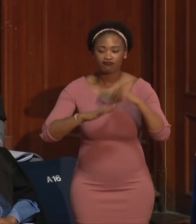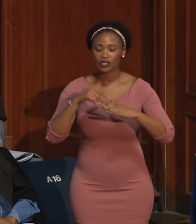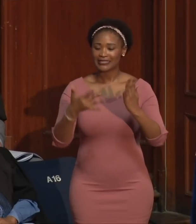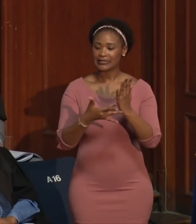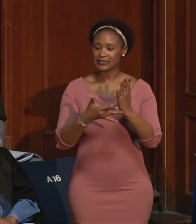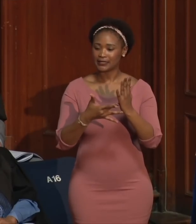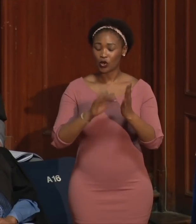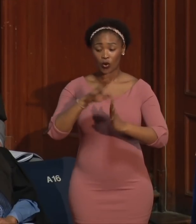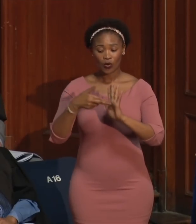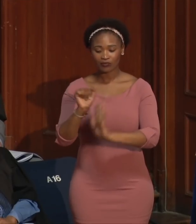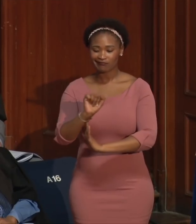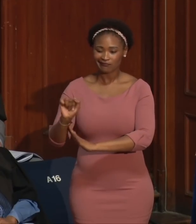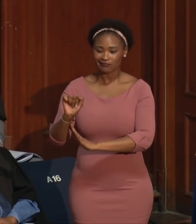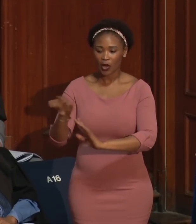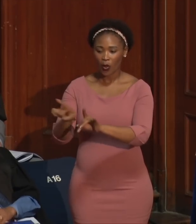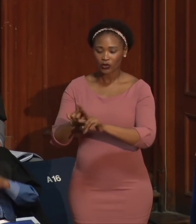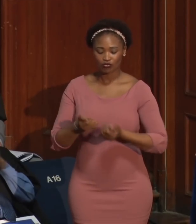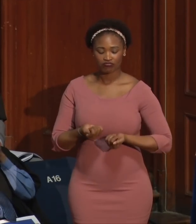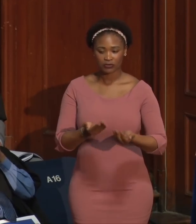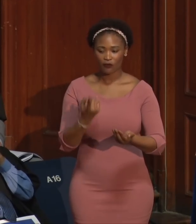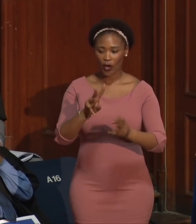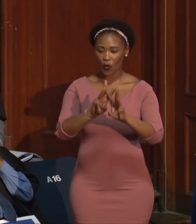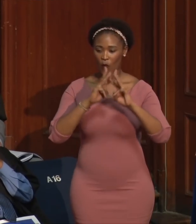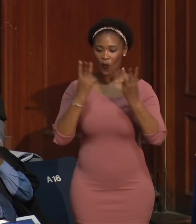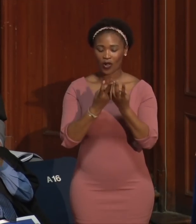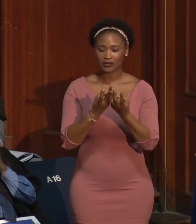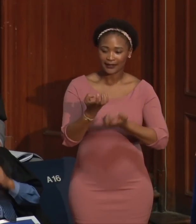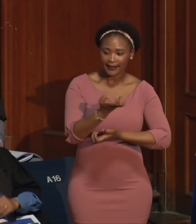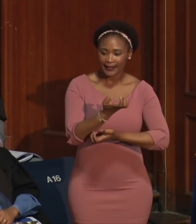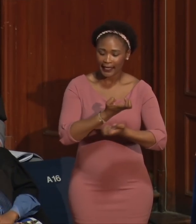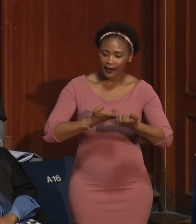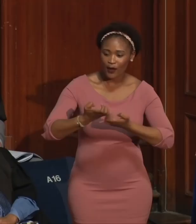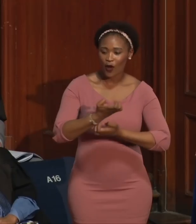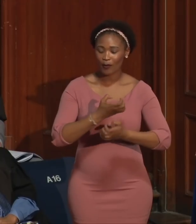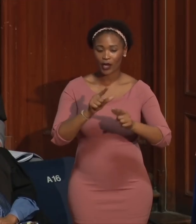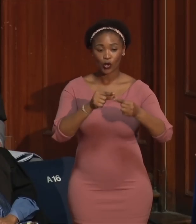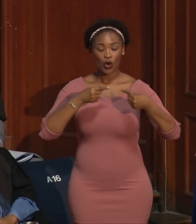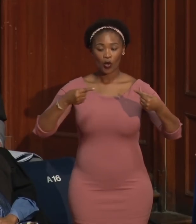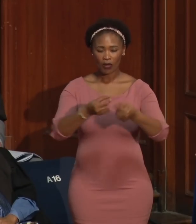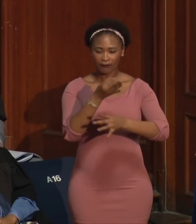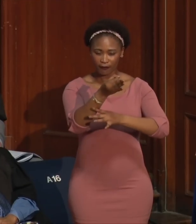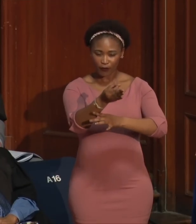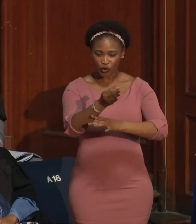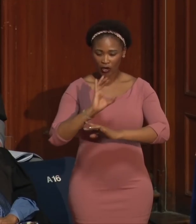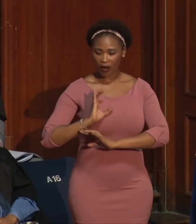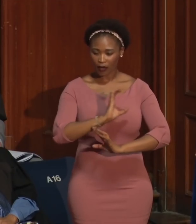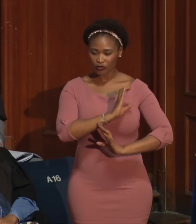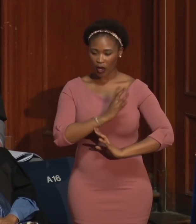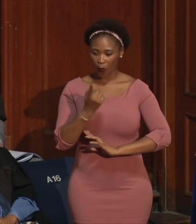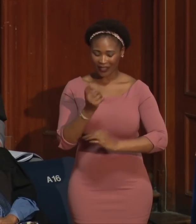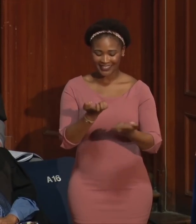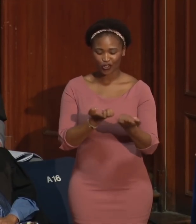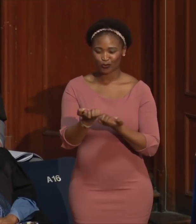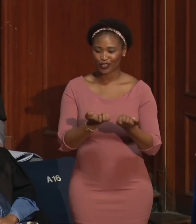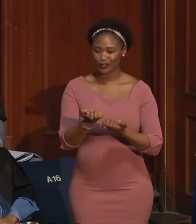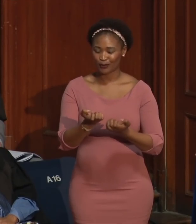roles, Rapelang also serves as a member of the World Economic Forum Global Future Council on Entrepreneurship, as well as